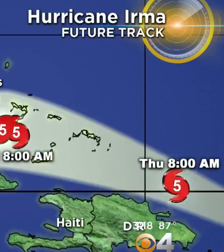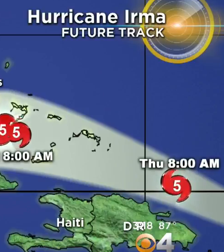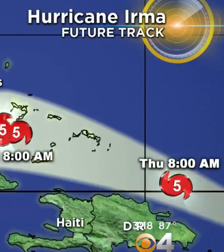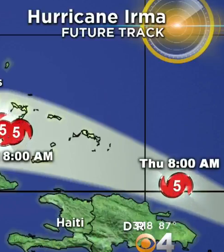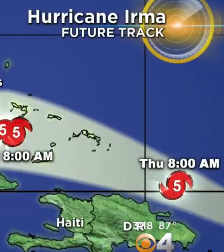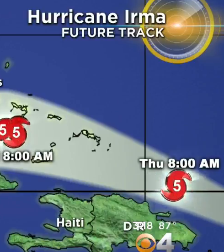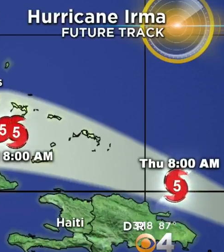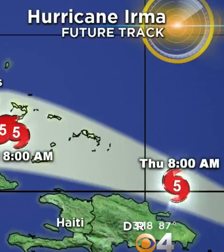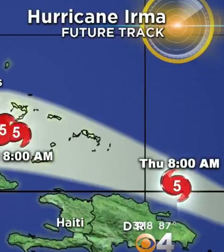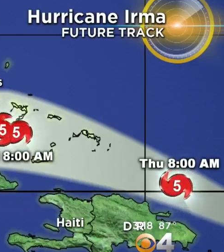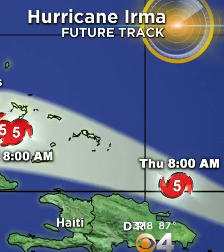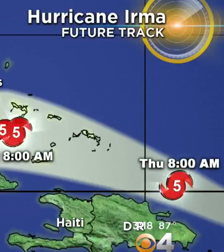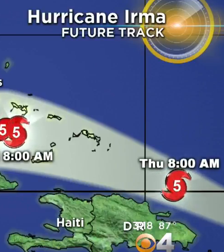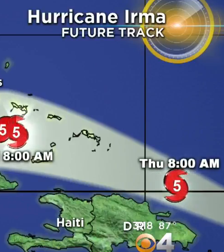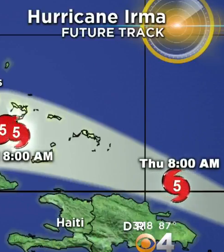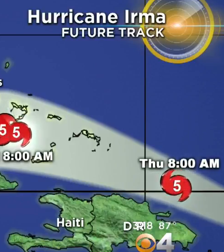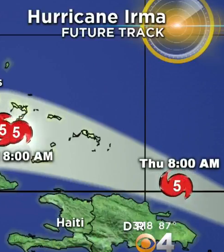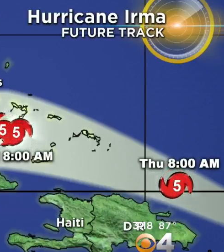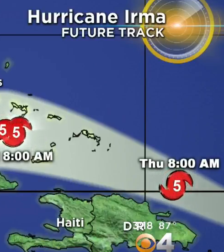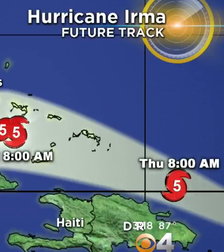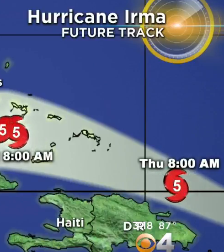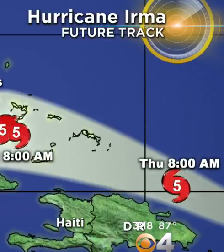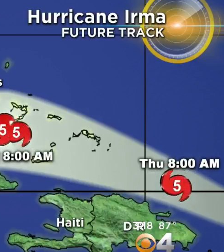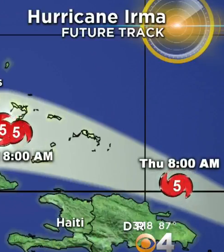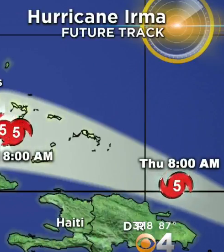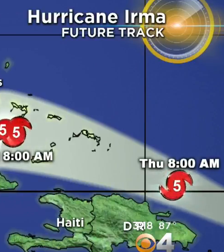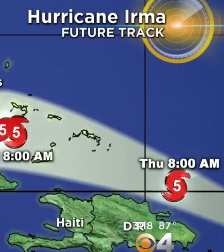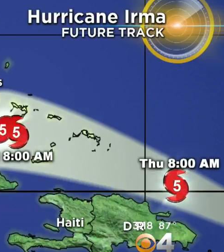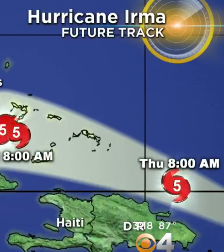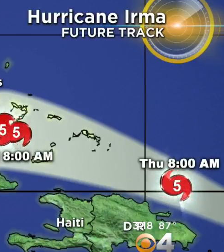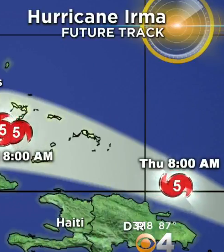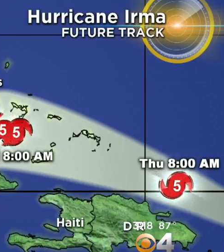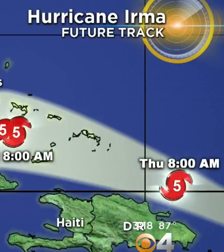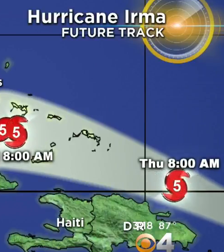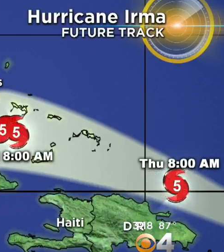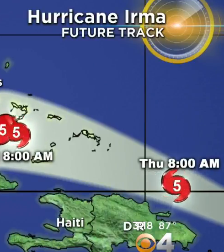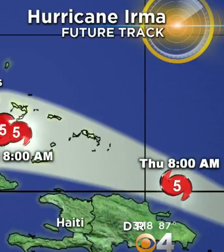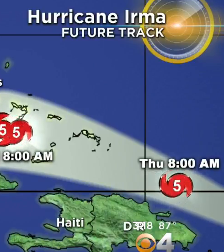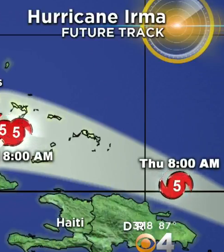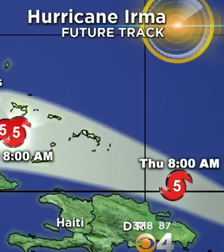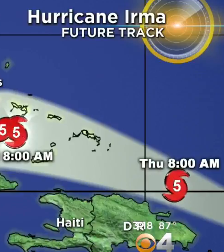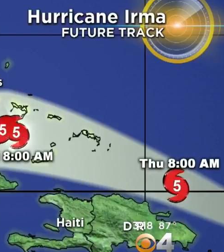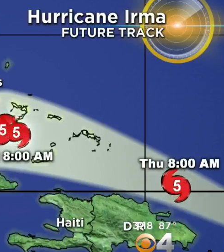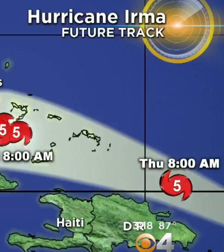getting ready for this. The last big storm, I believe, was Ike in